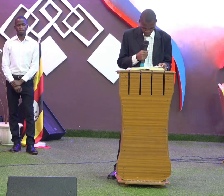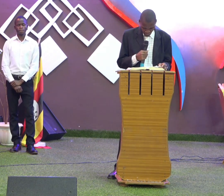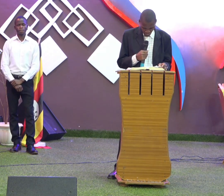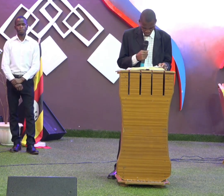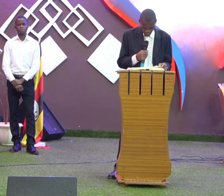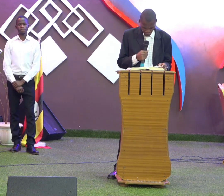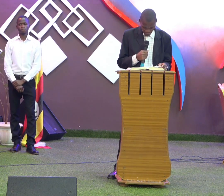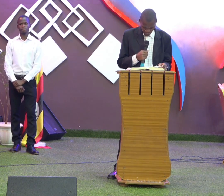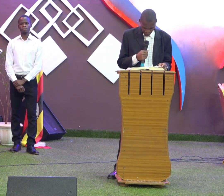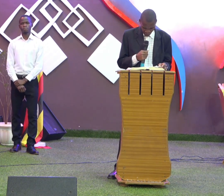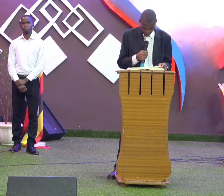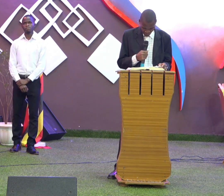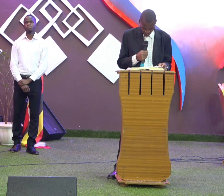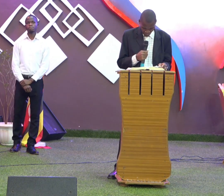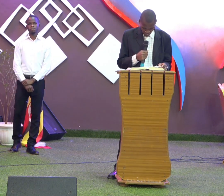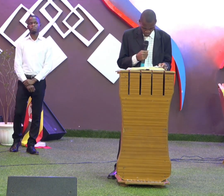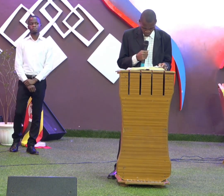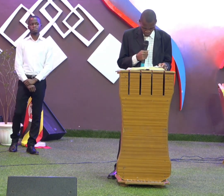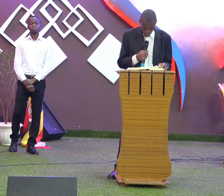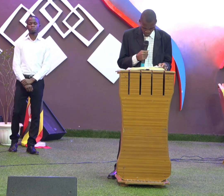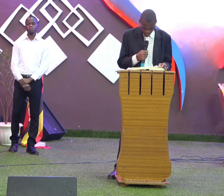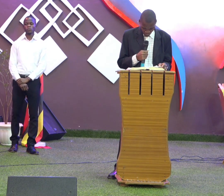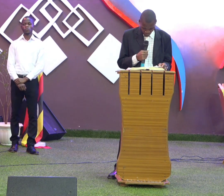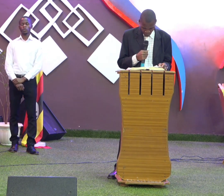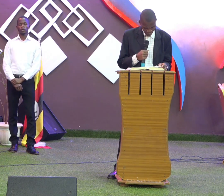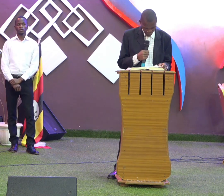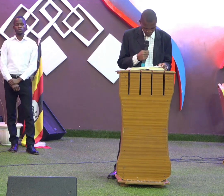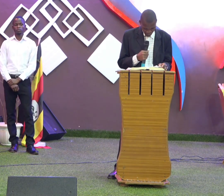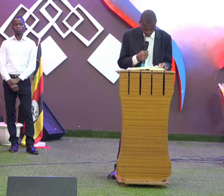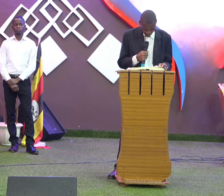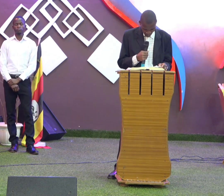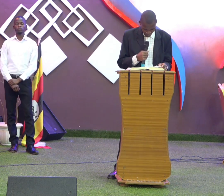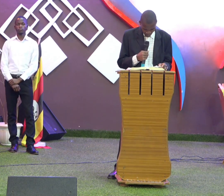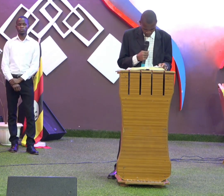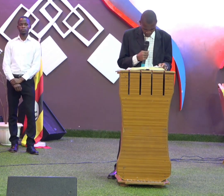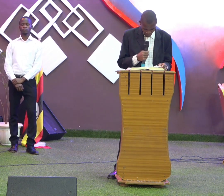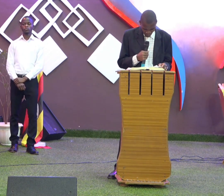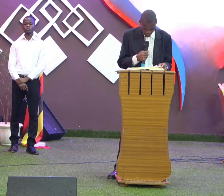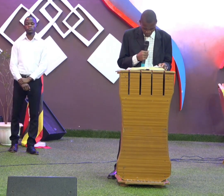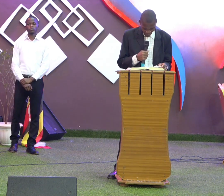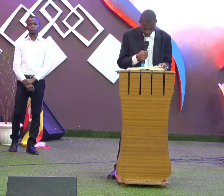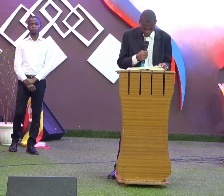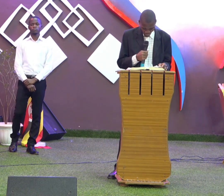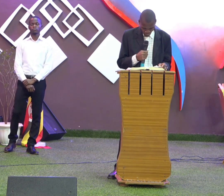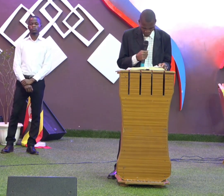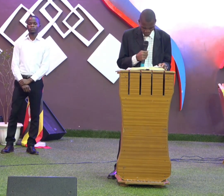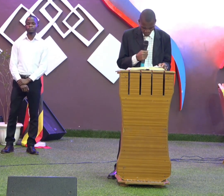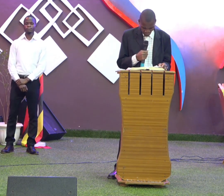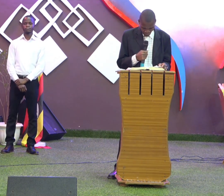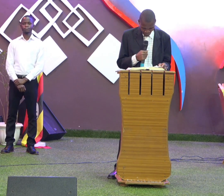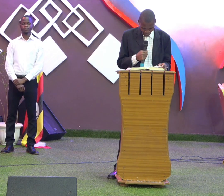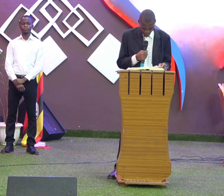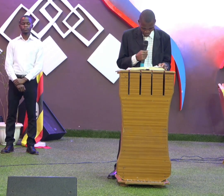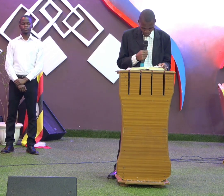thoughts, do not curse the king, nor in your bedroom curse the rich. For a bird of the air will carry